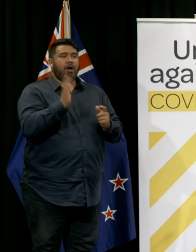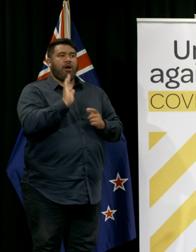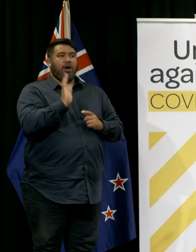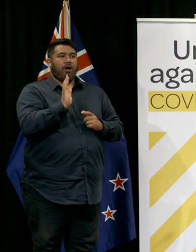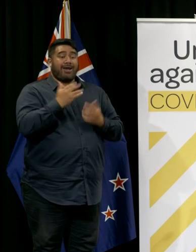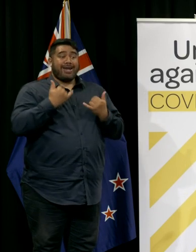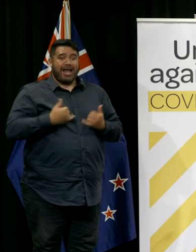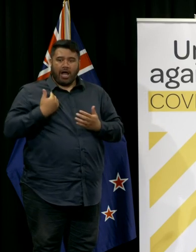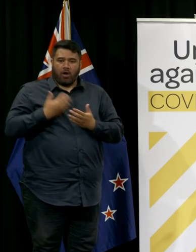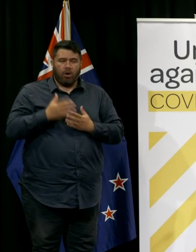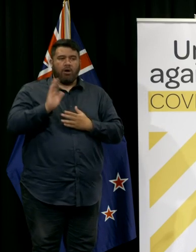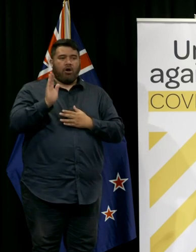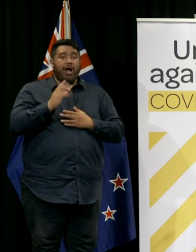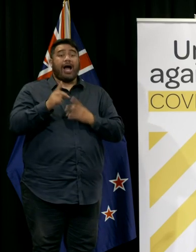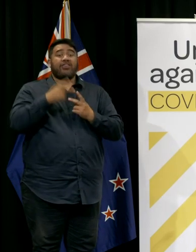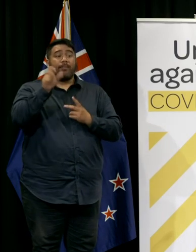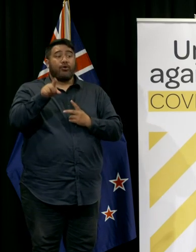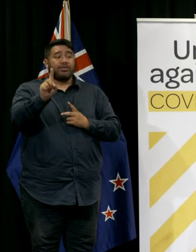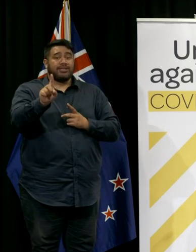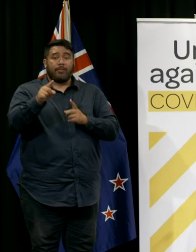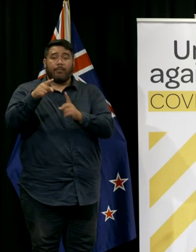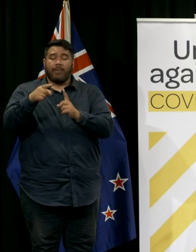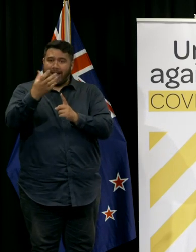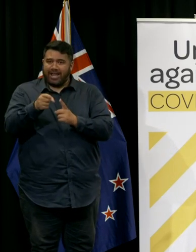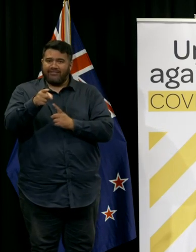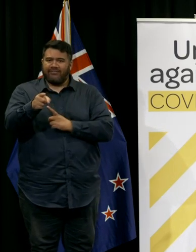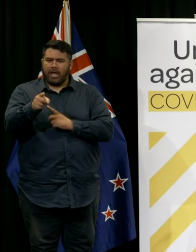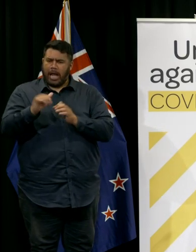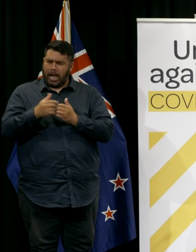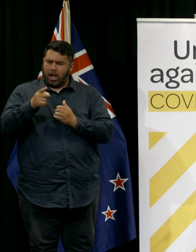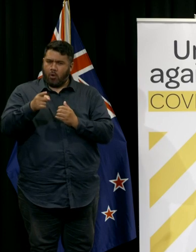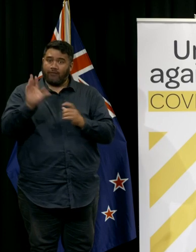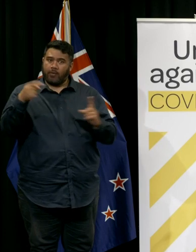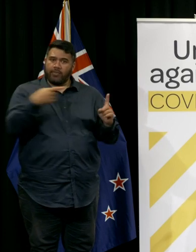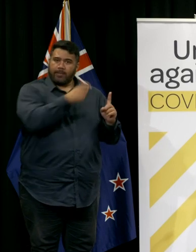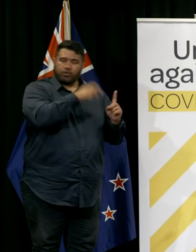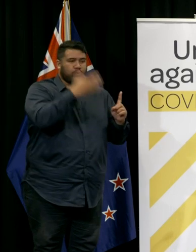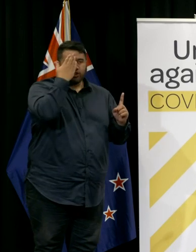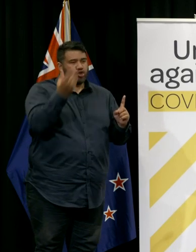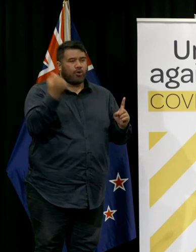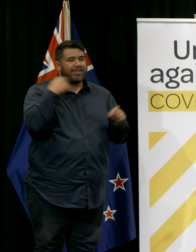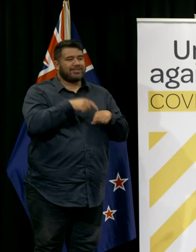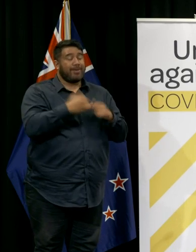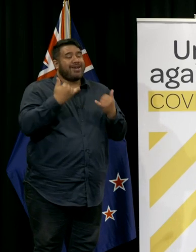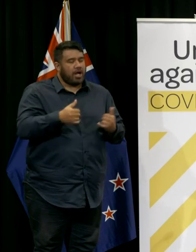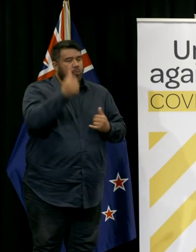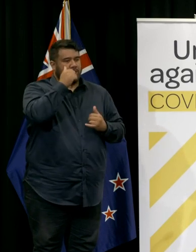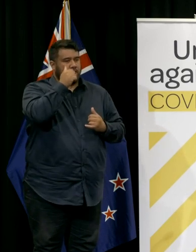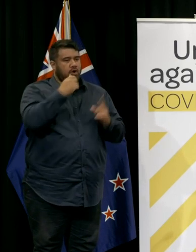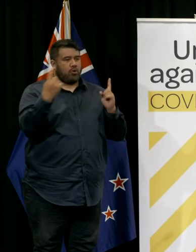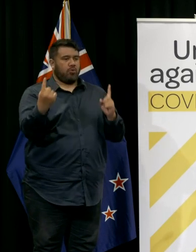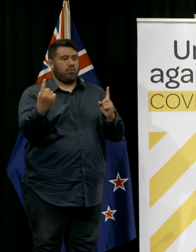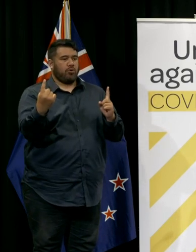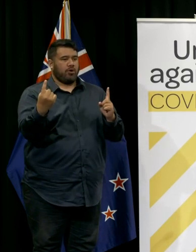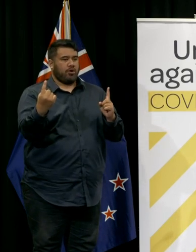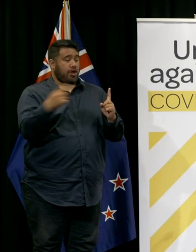location has tested positive, and the connection has been made with the earlier infection. So it wasn't a close contact of the person who